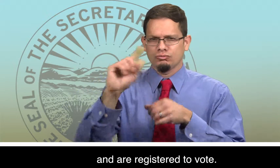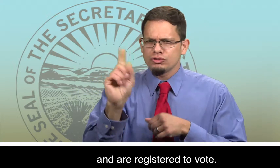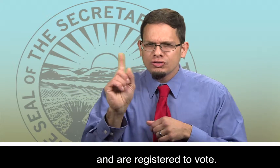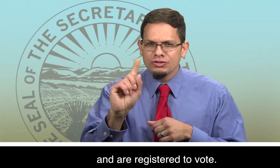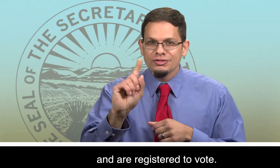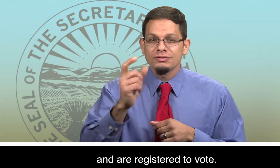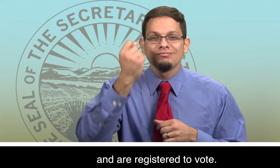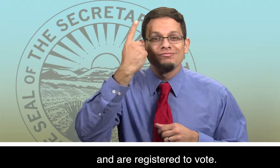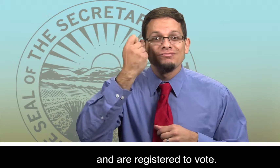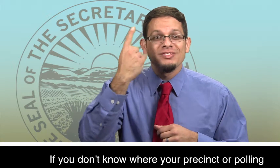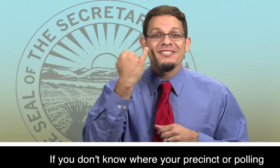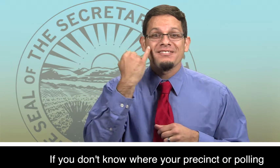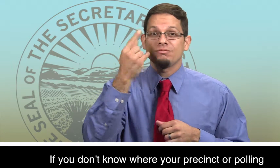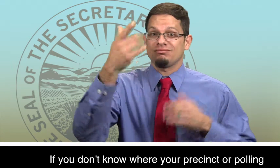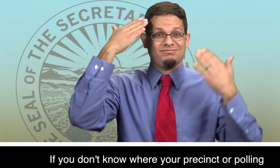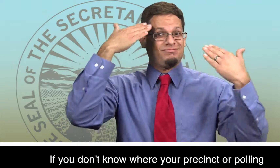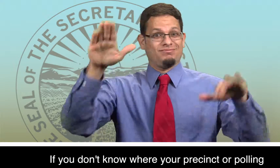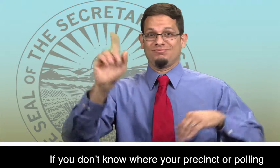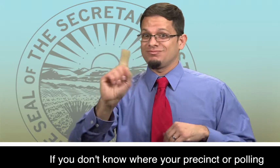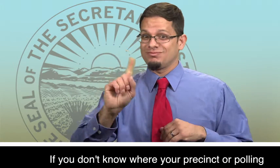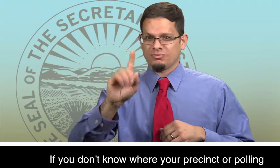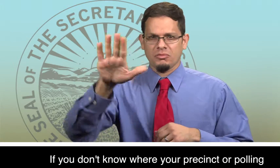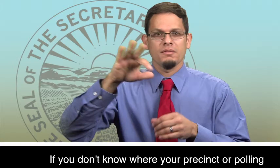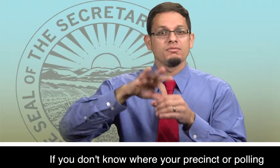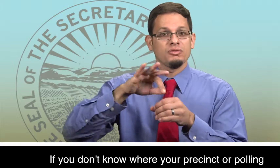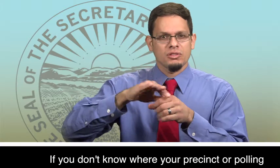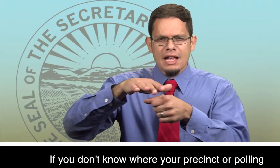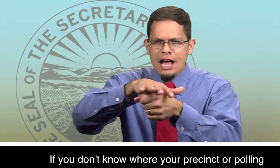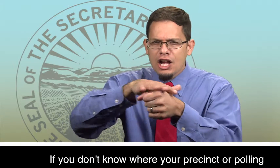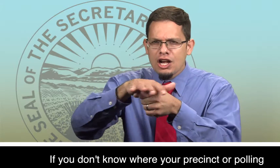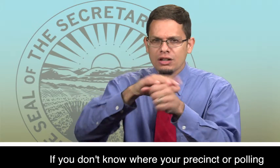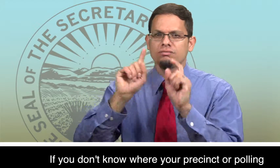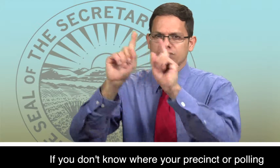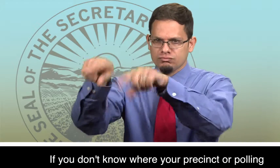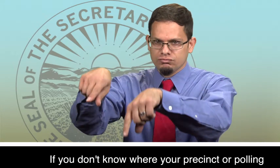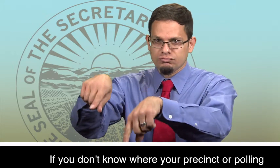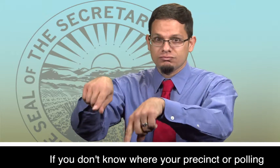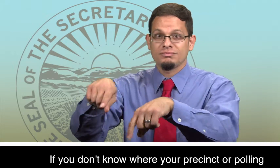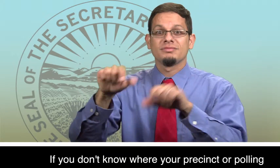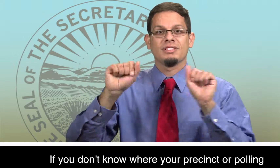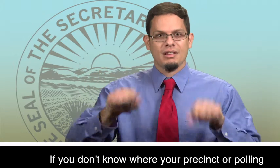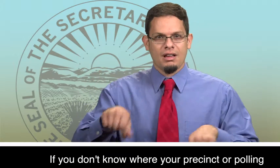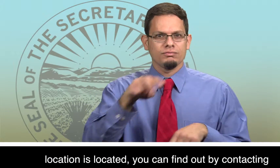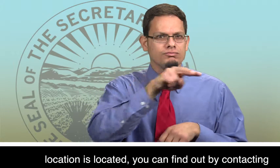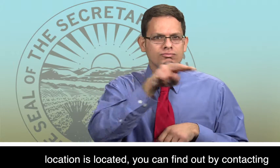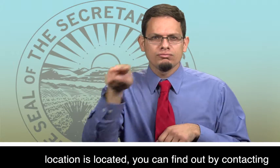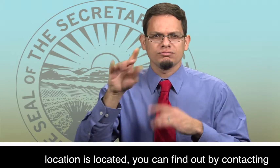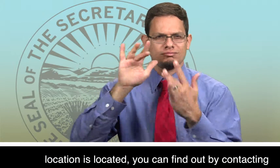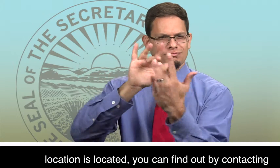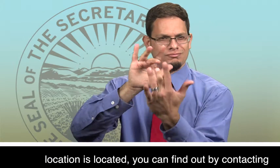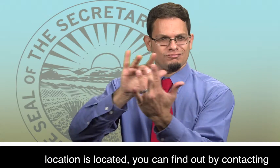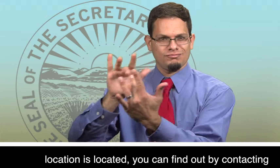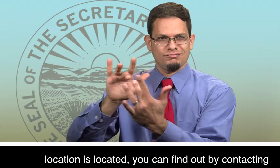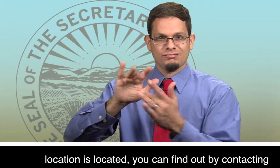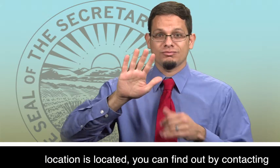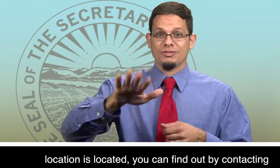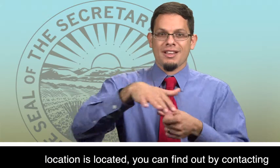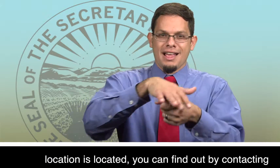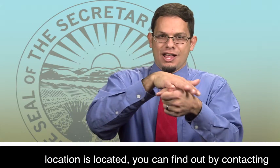registered to vote. If you don't know where your precinct or polling location is located,